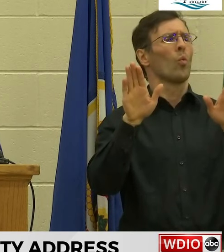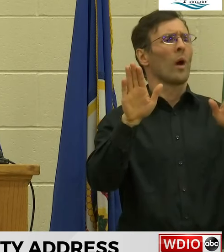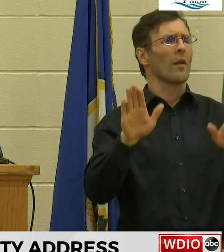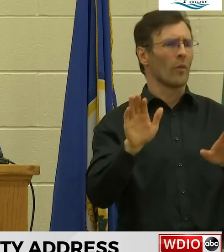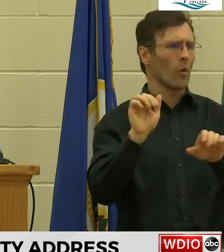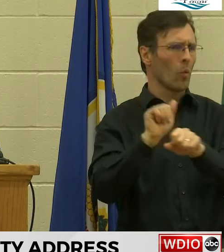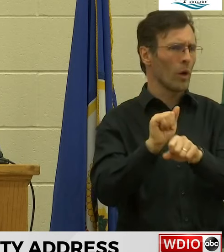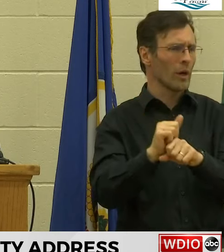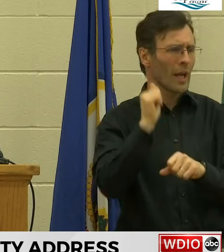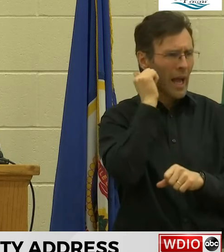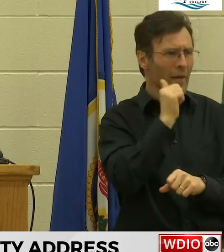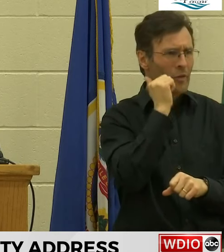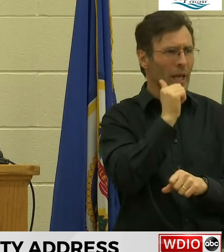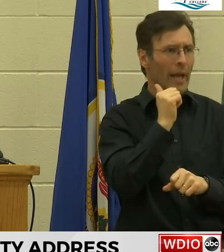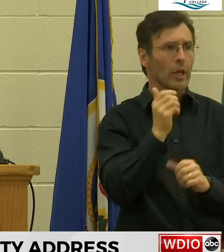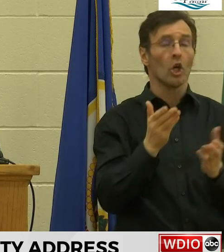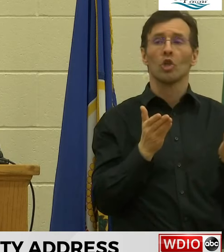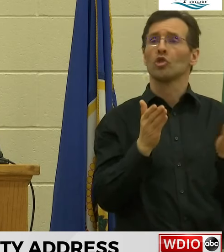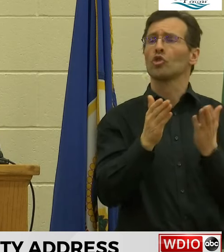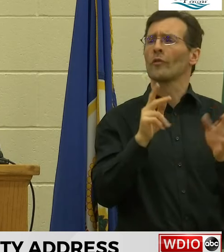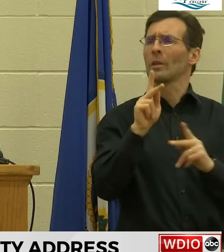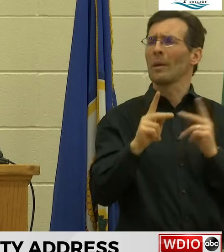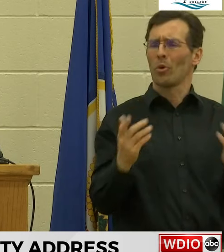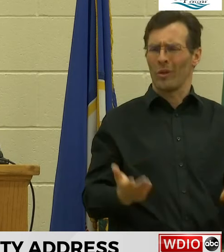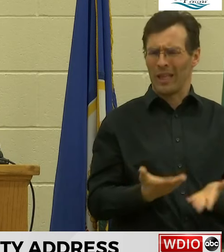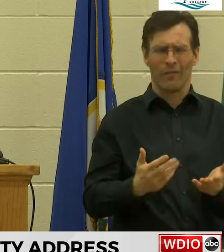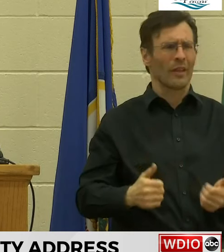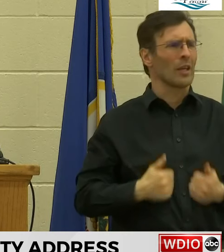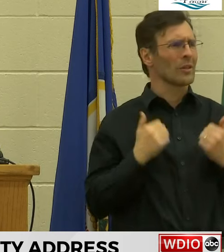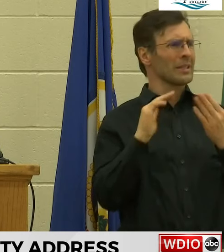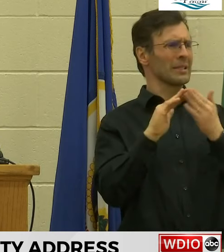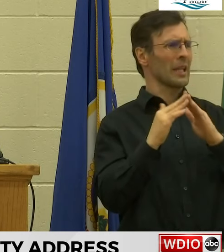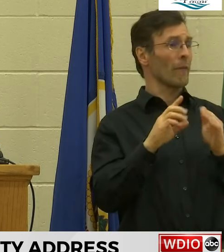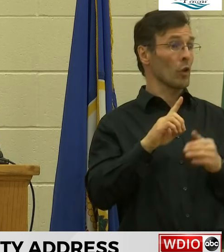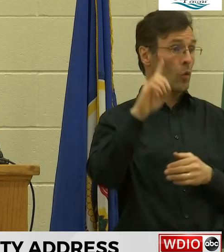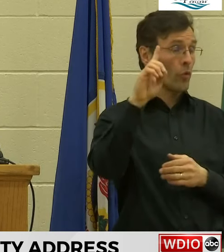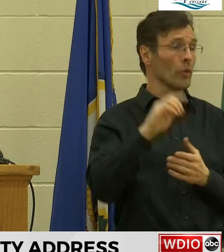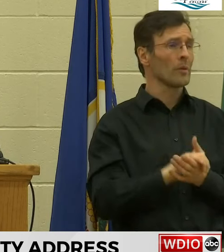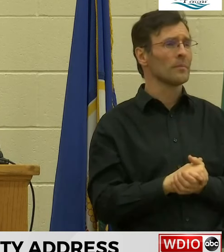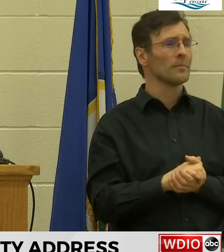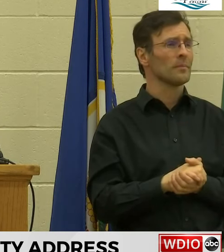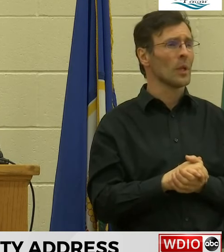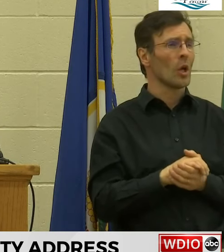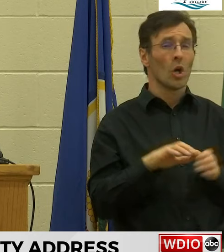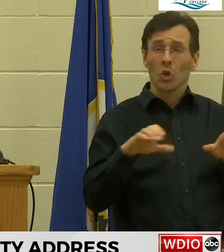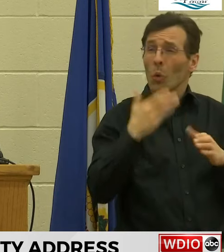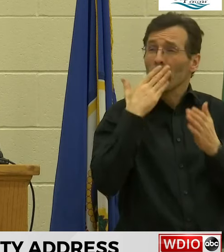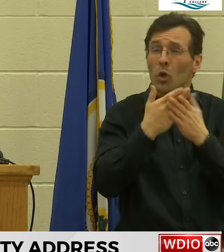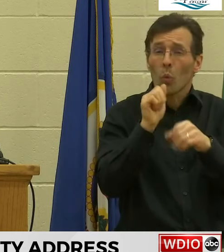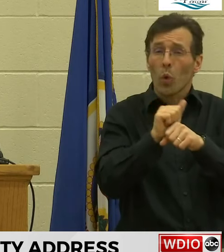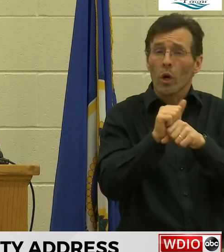day serving the city of Duluth, because doing good work matters.